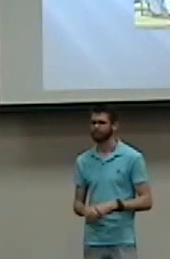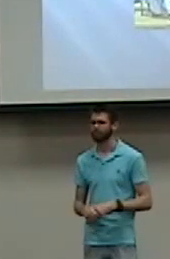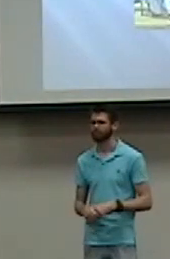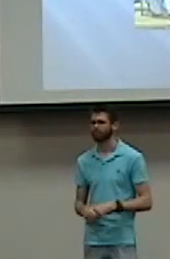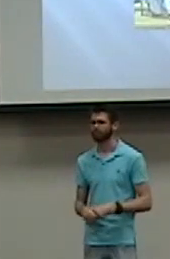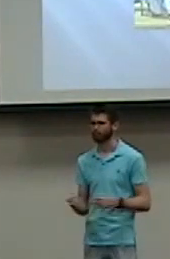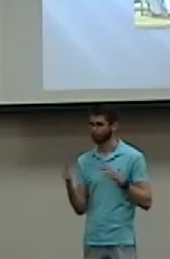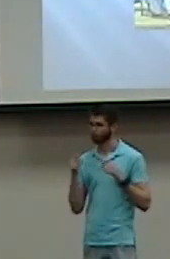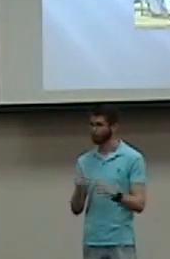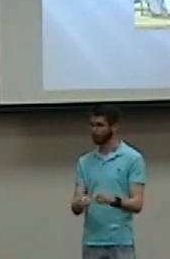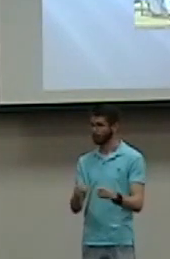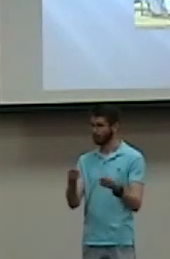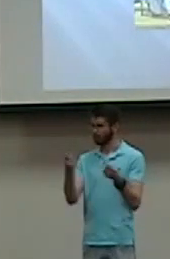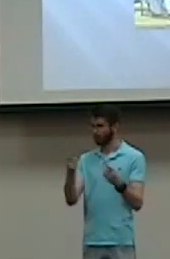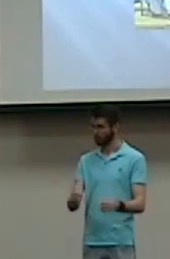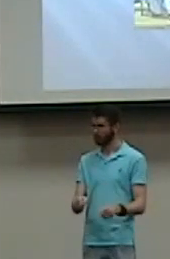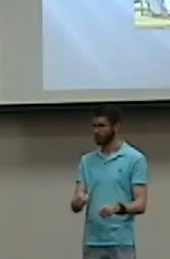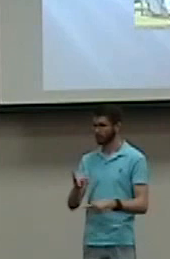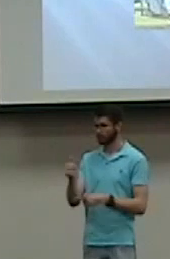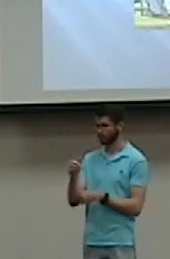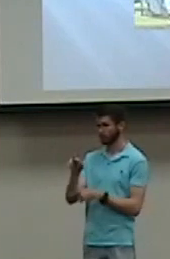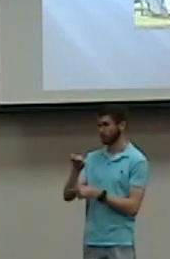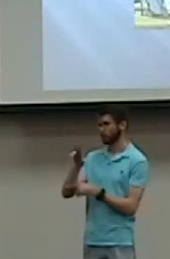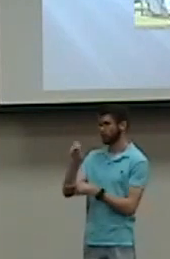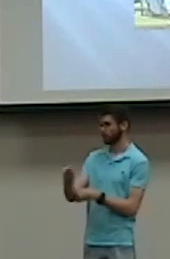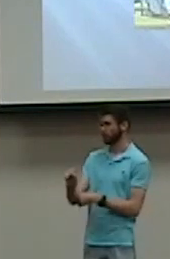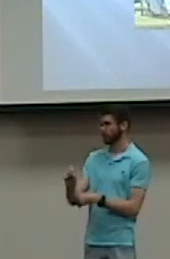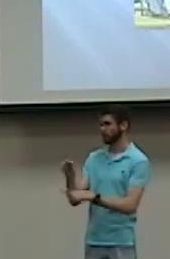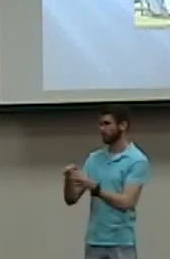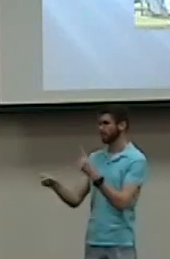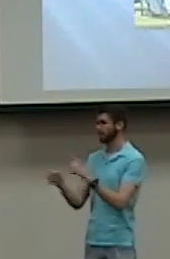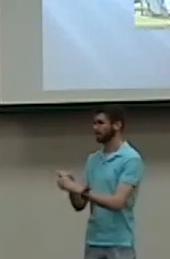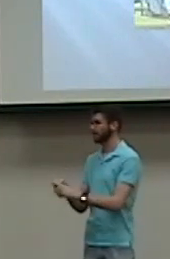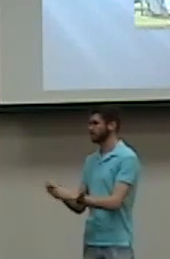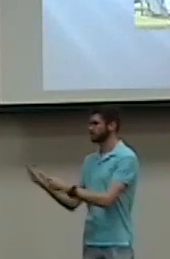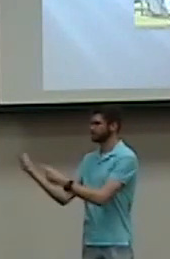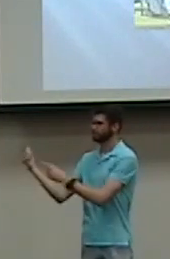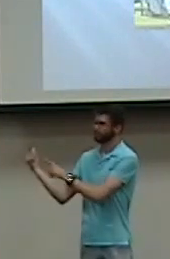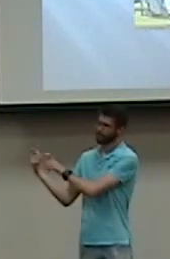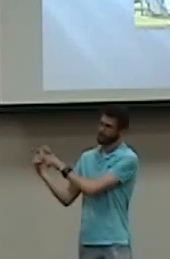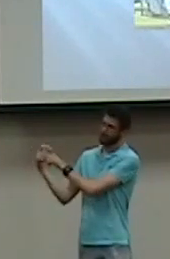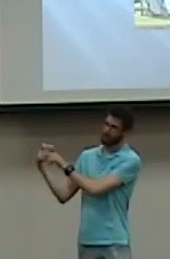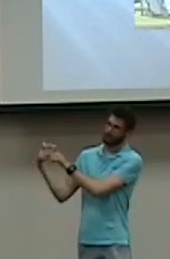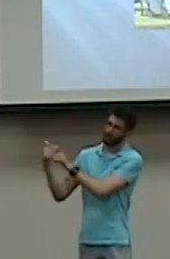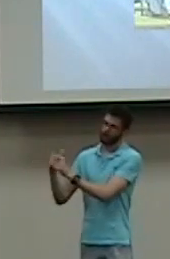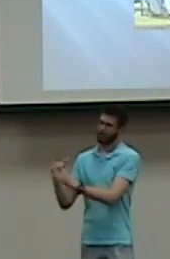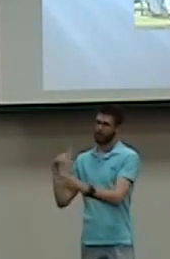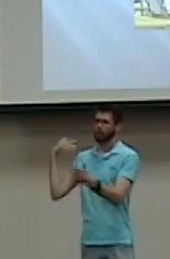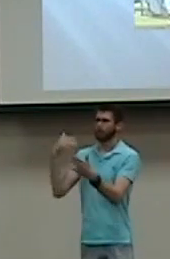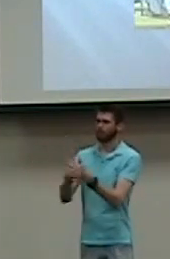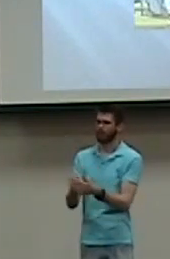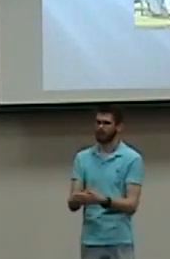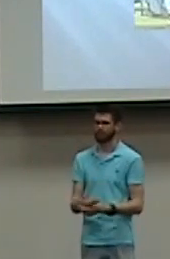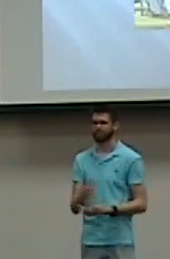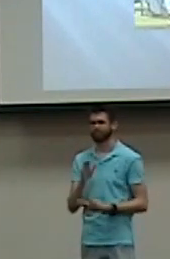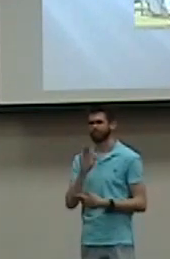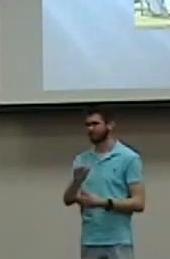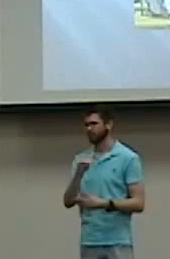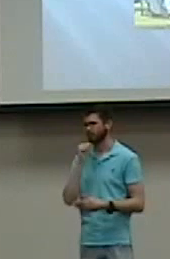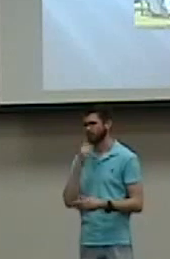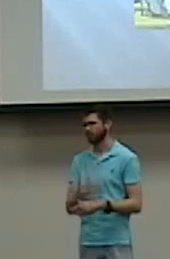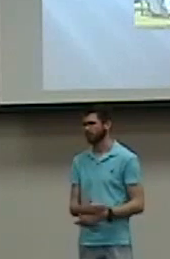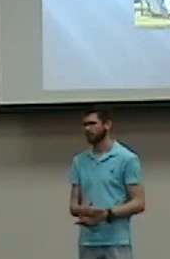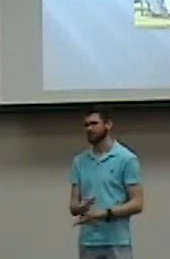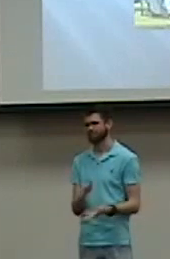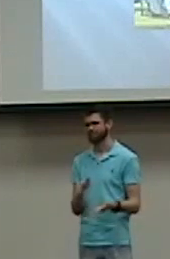While he is doing this, Jairus' friends come to get him. They tell him the bad news. His daughter is dead. Don't bother the